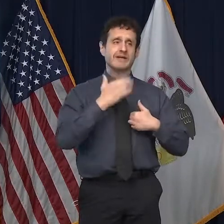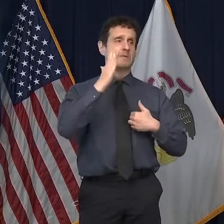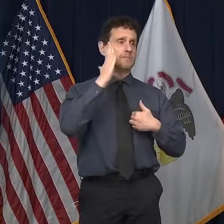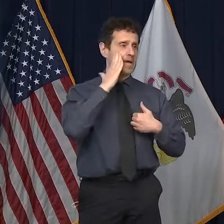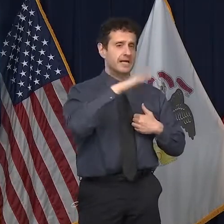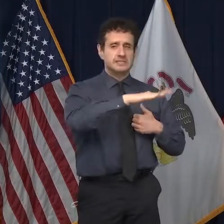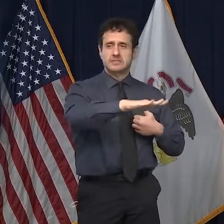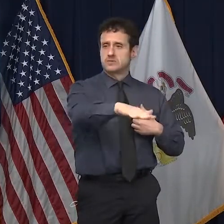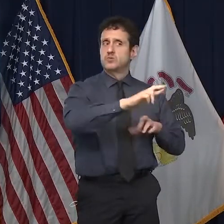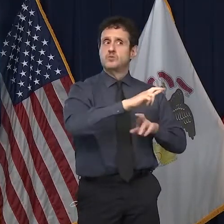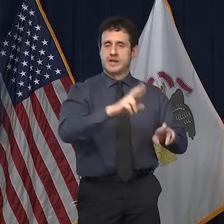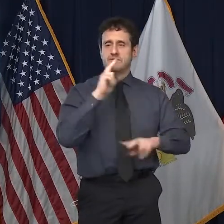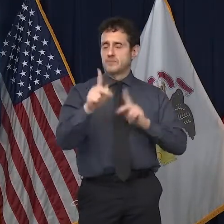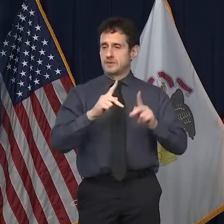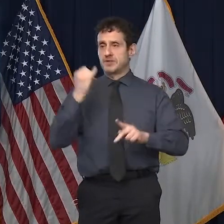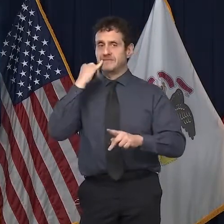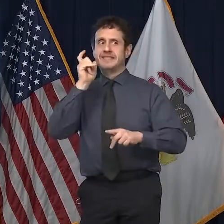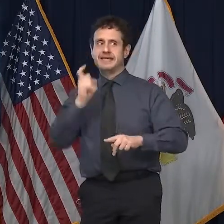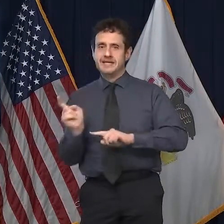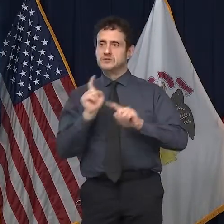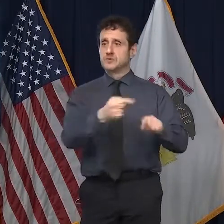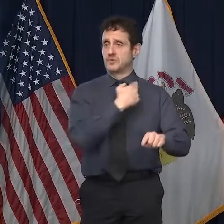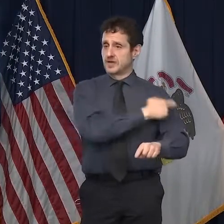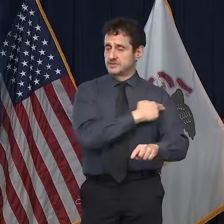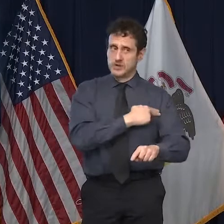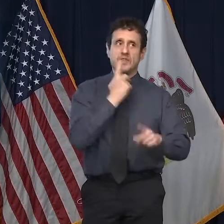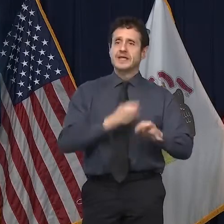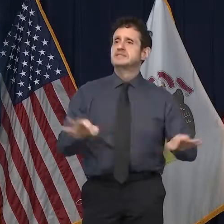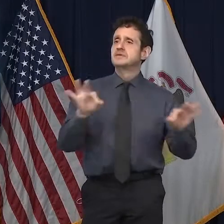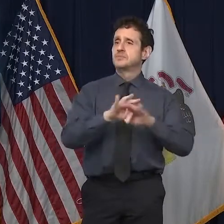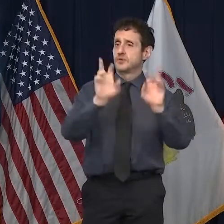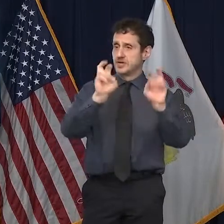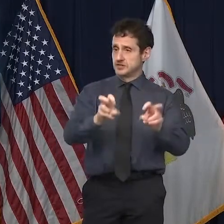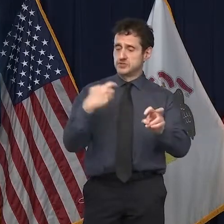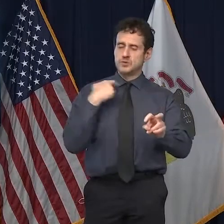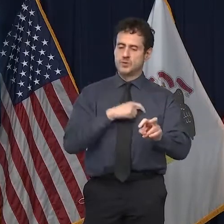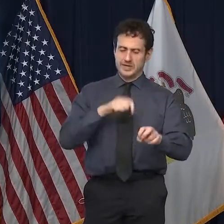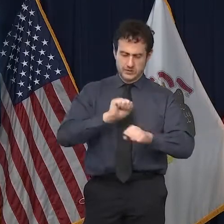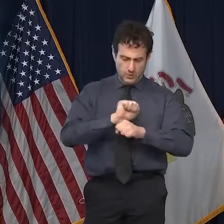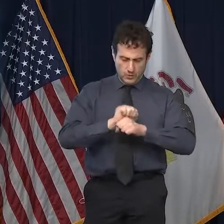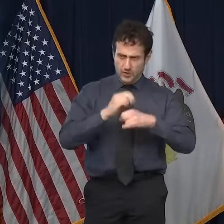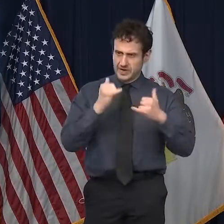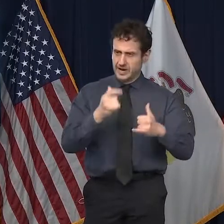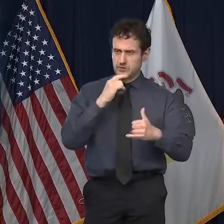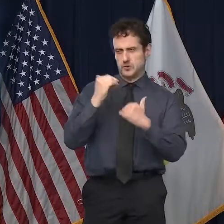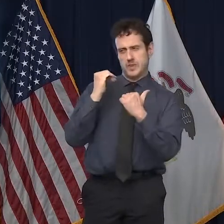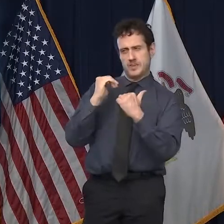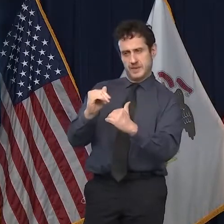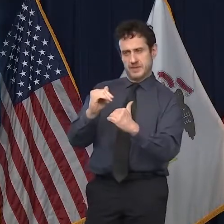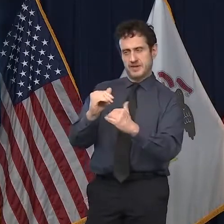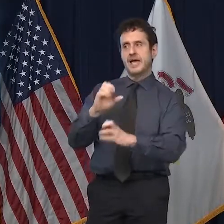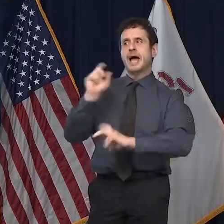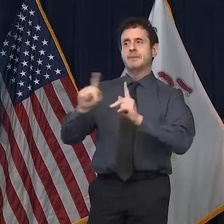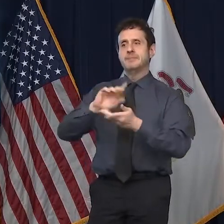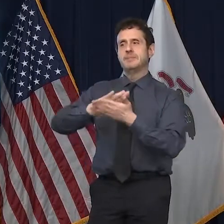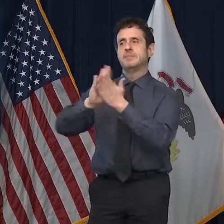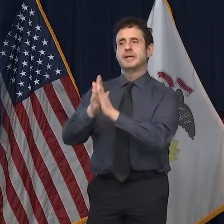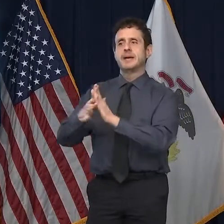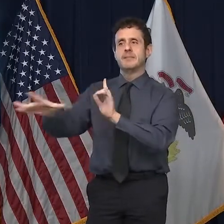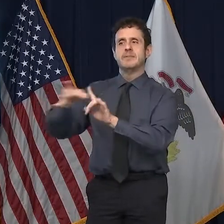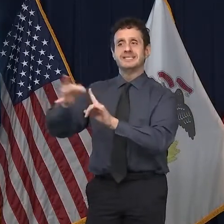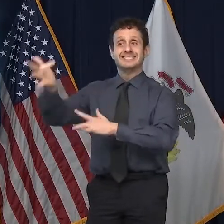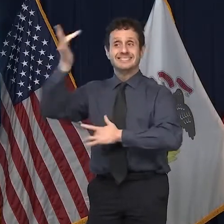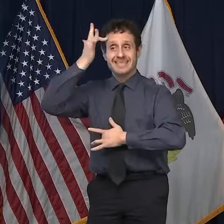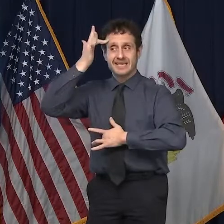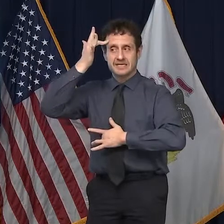very imminent issue. And we still need to work on the front end to try to limit the number of people who get sick, i.e.